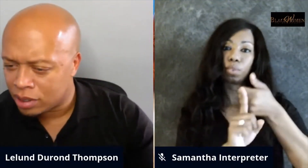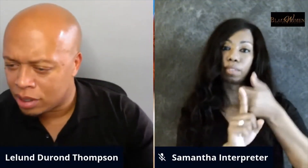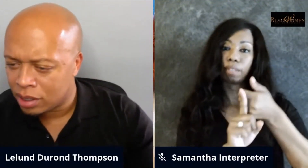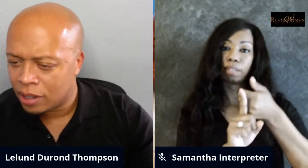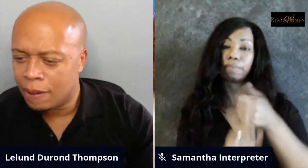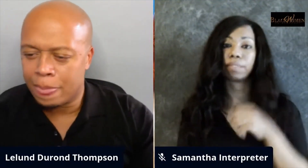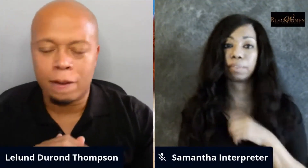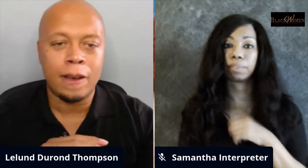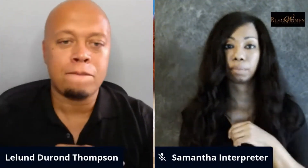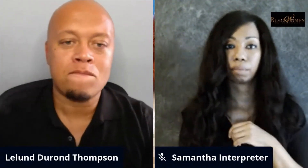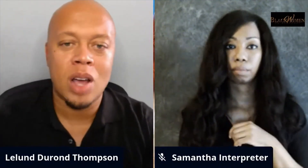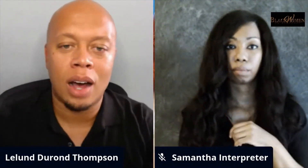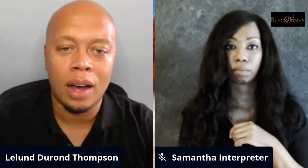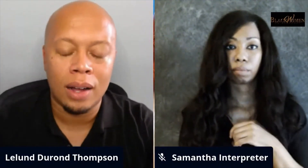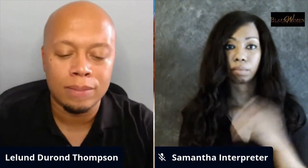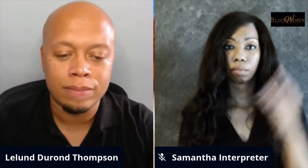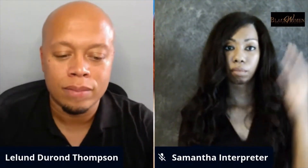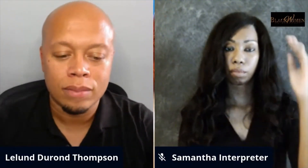let's see. Great.